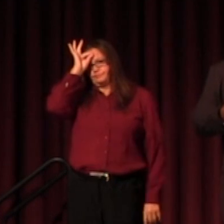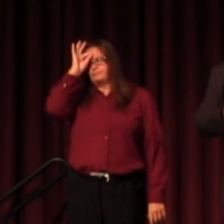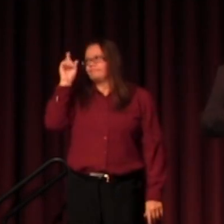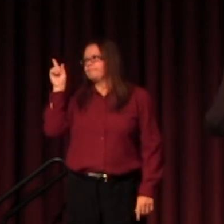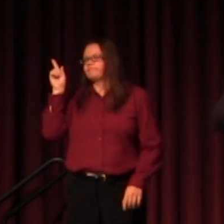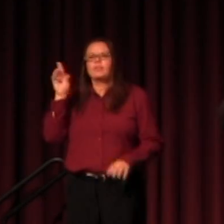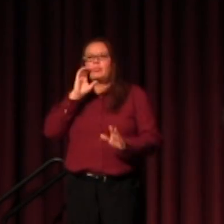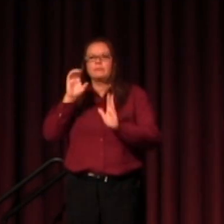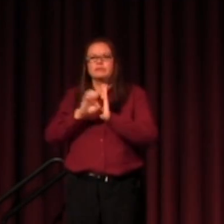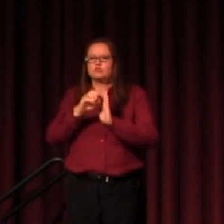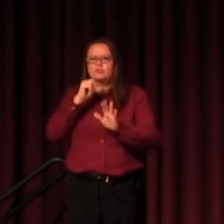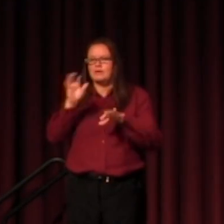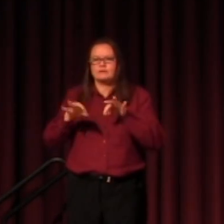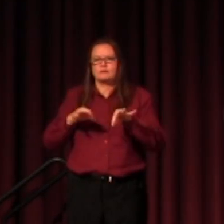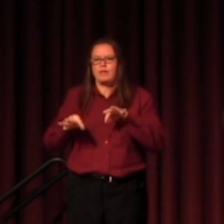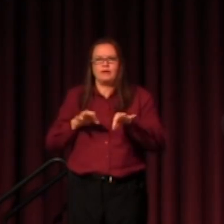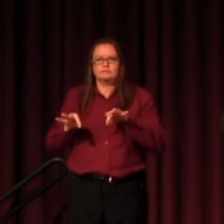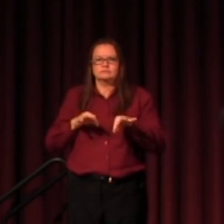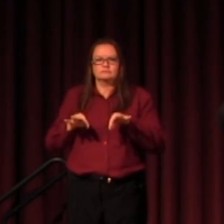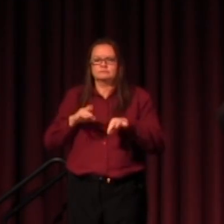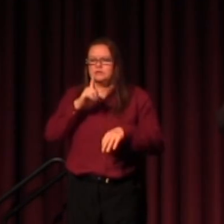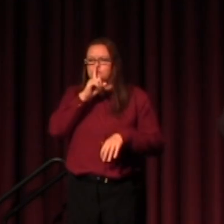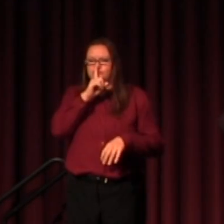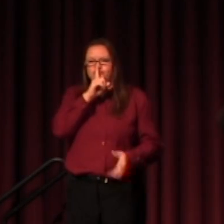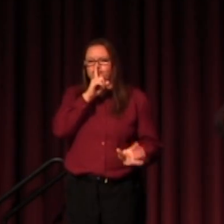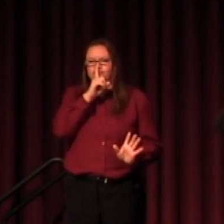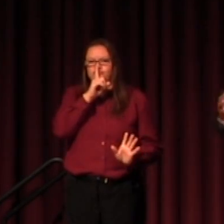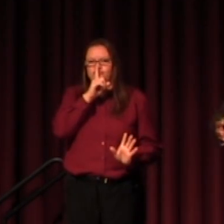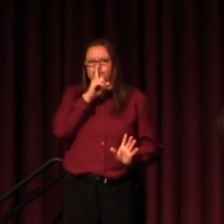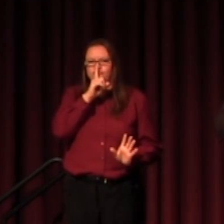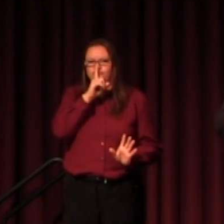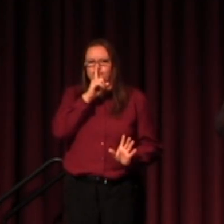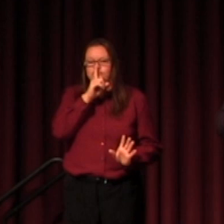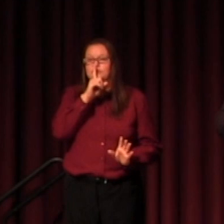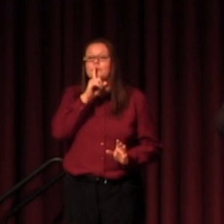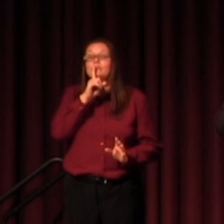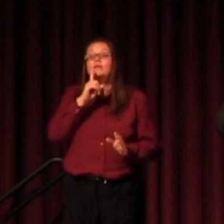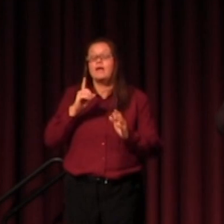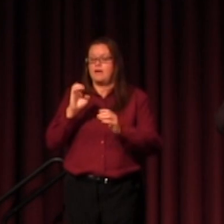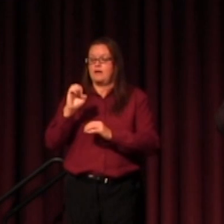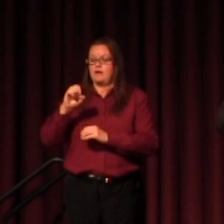Equity is in coming to a shared definition of success